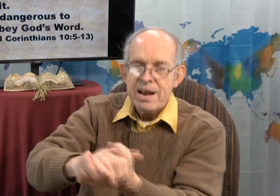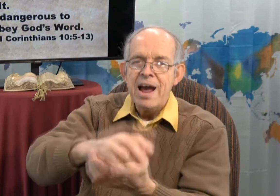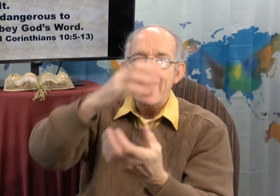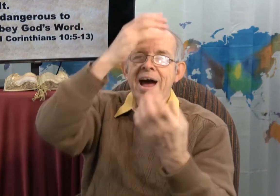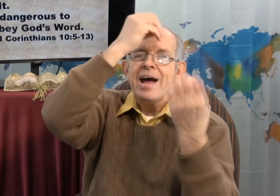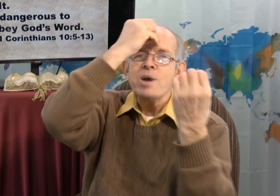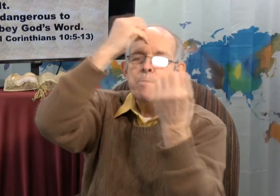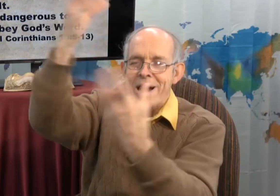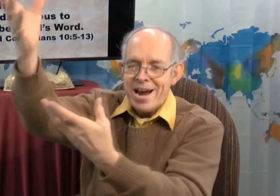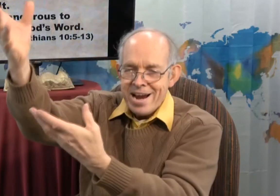believe and obey,